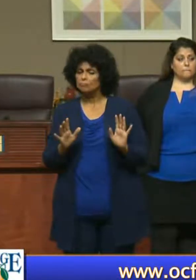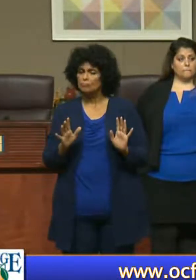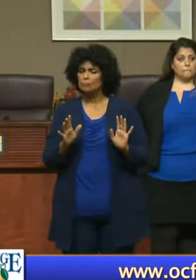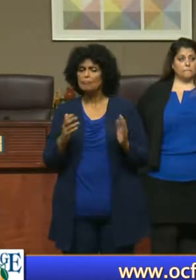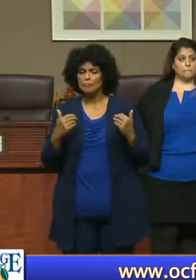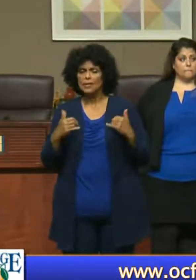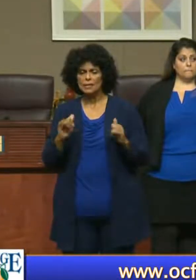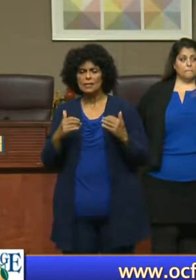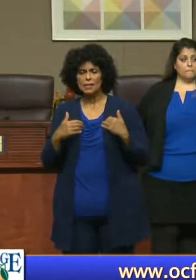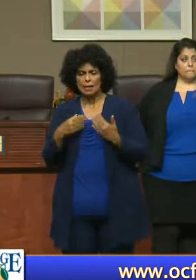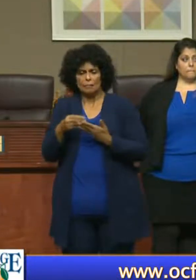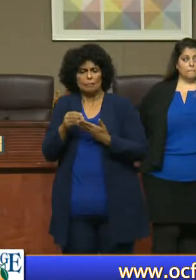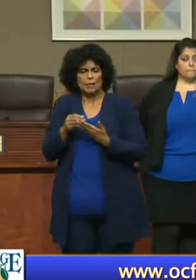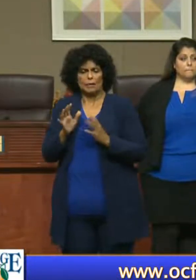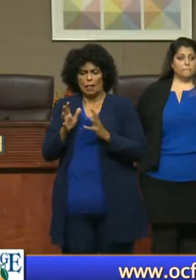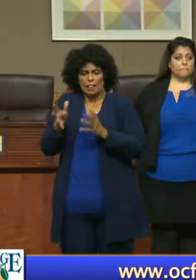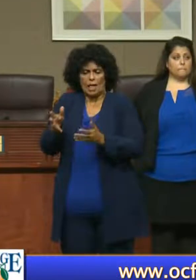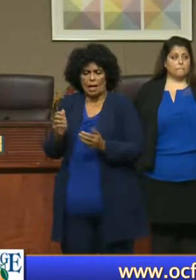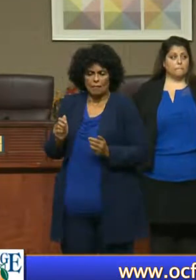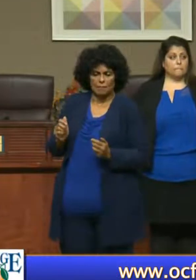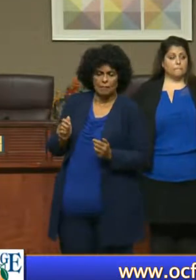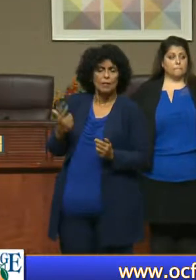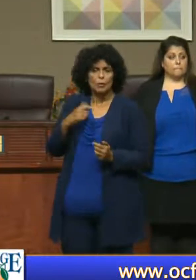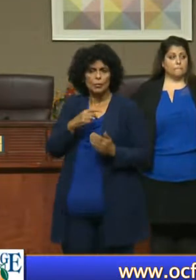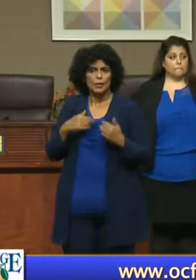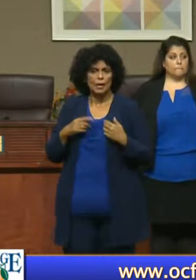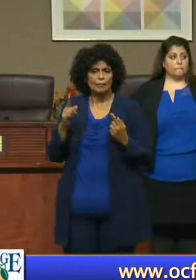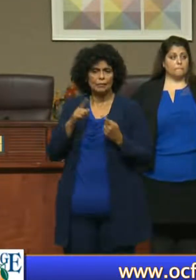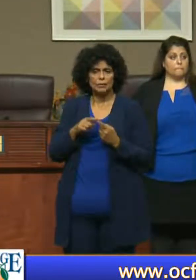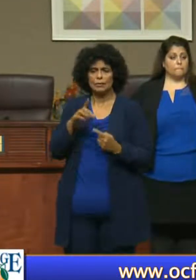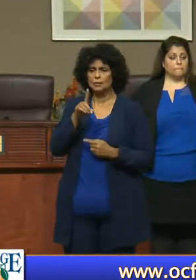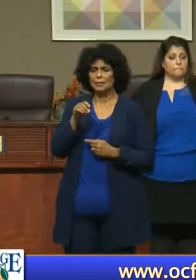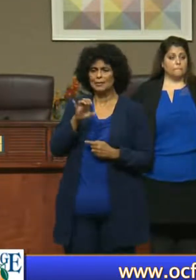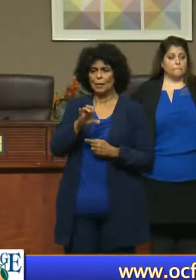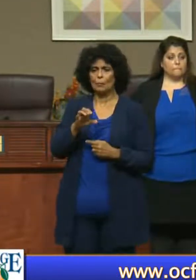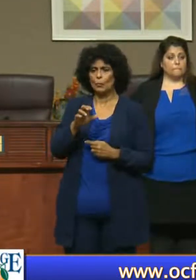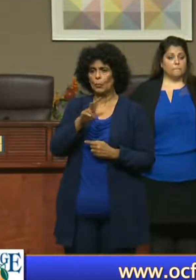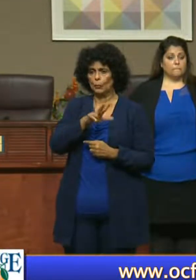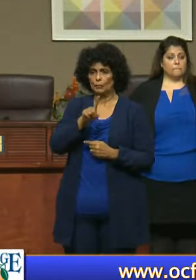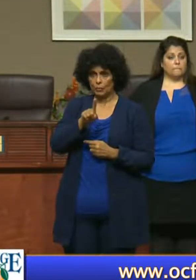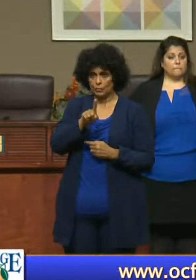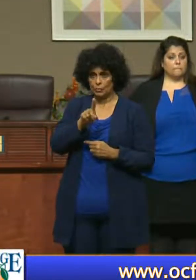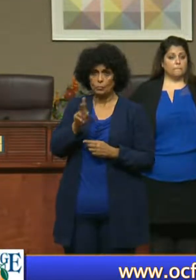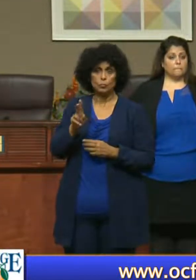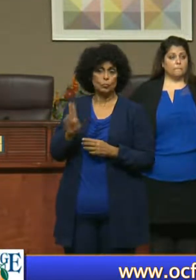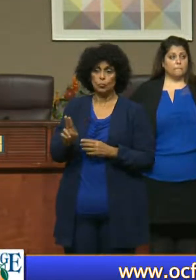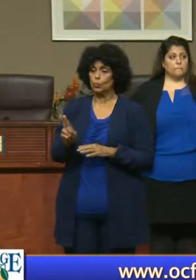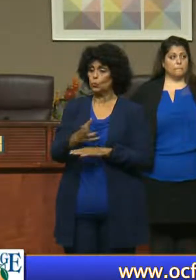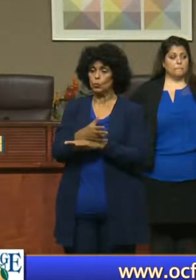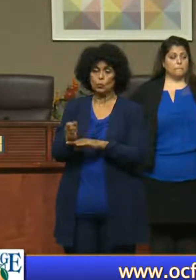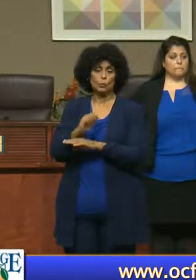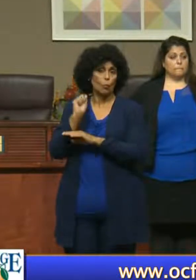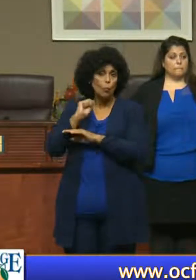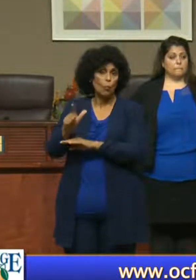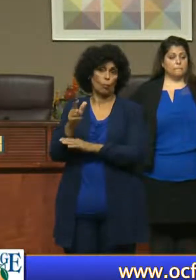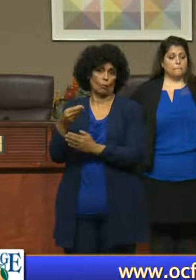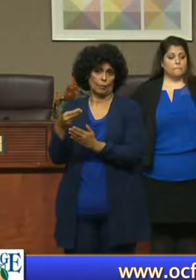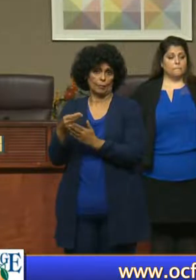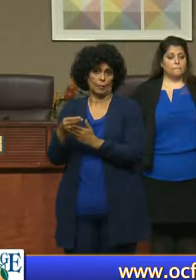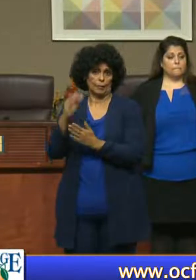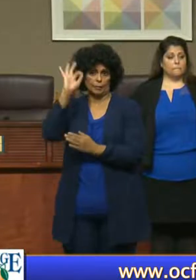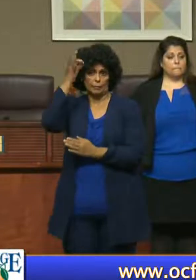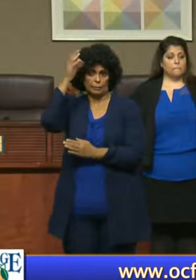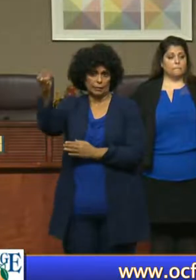until December the 31st of this year to expend all of the funds that the federal government provided to us through the CARES